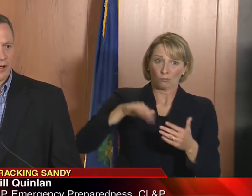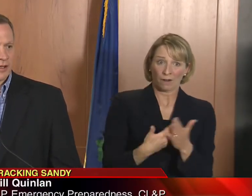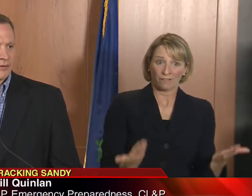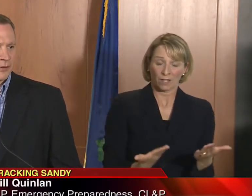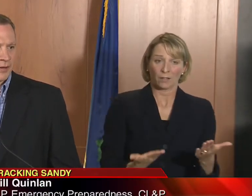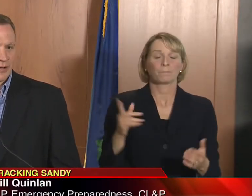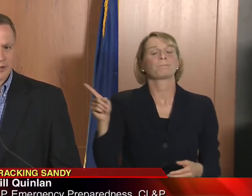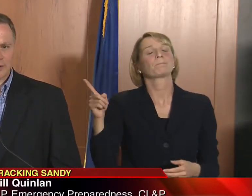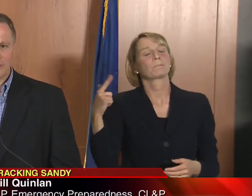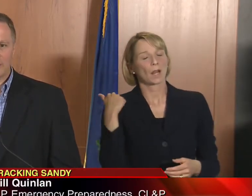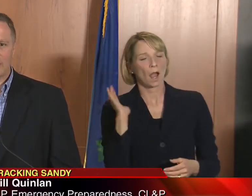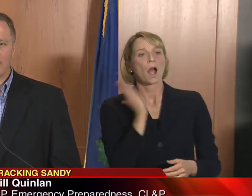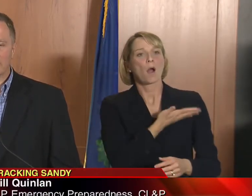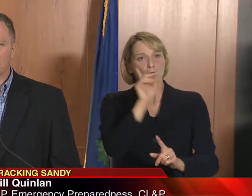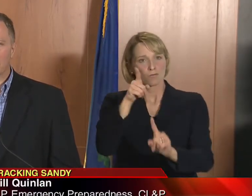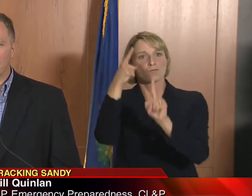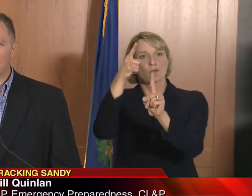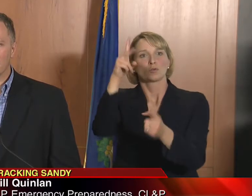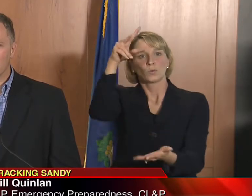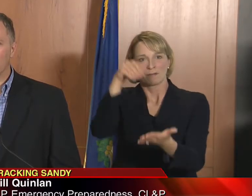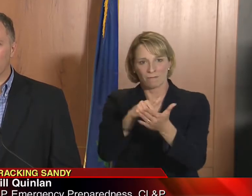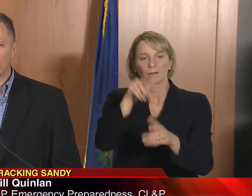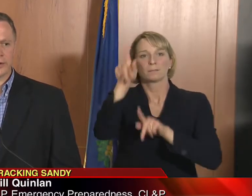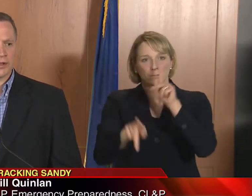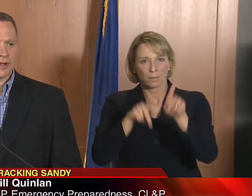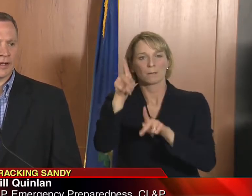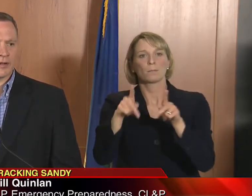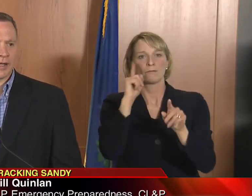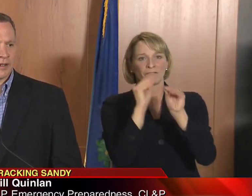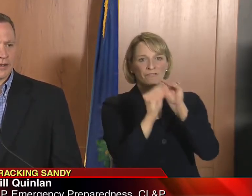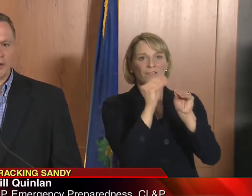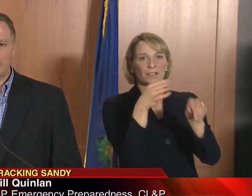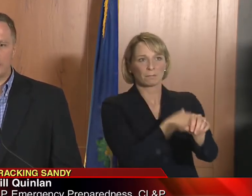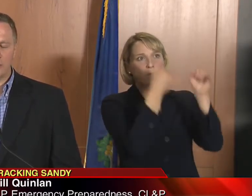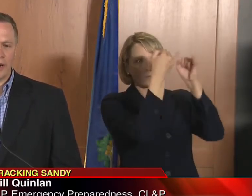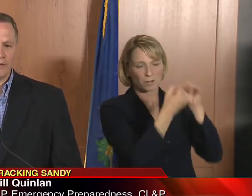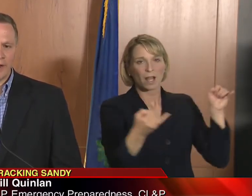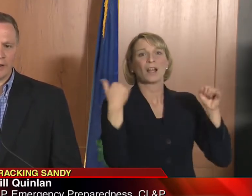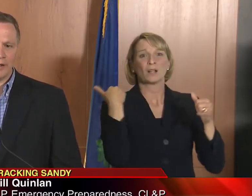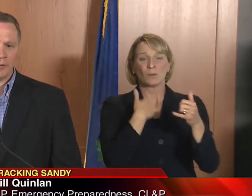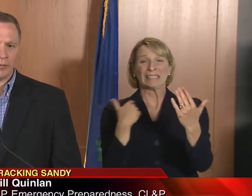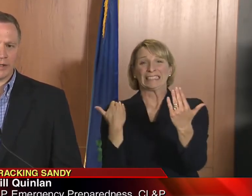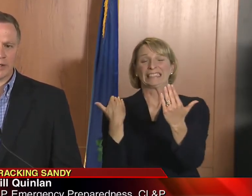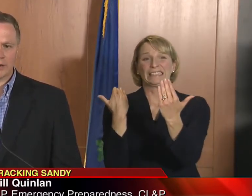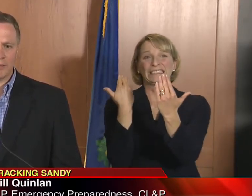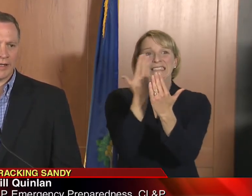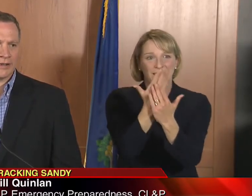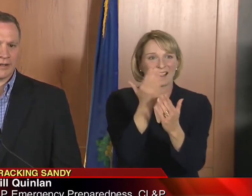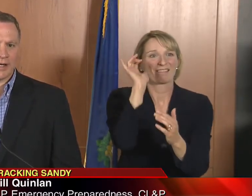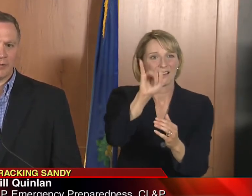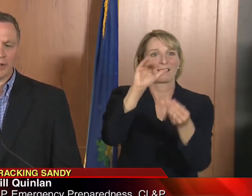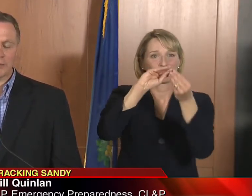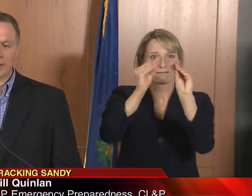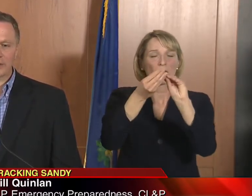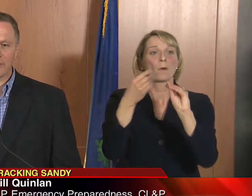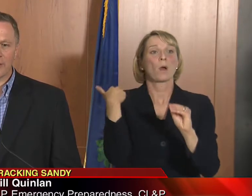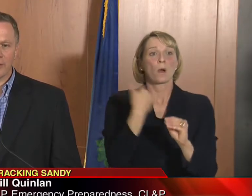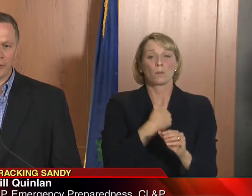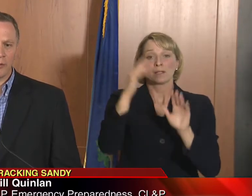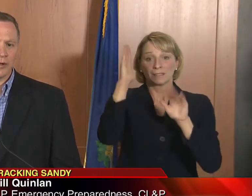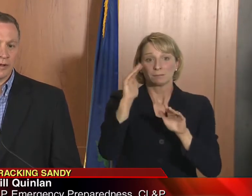against our target of 2,000 external line workers. They continue to arrive daily. We processed many today. We